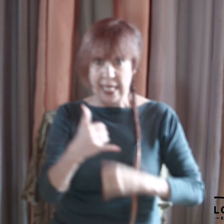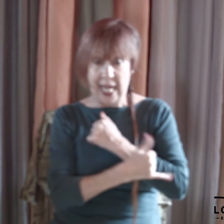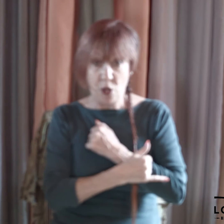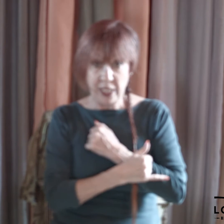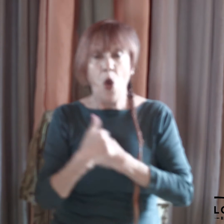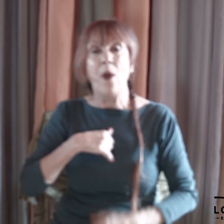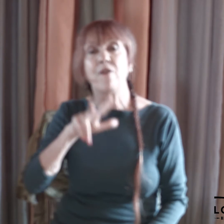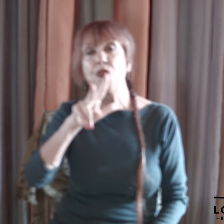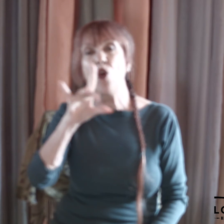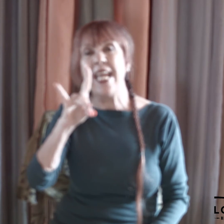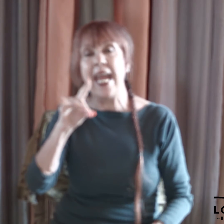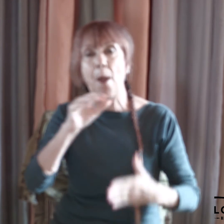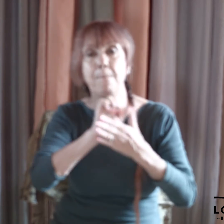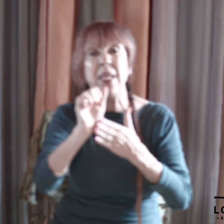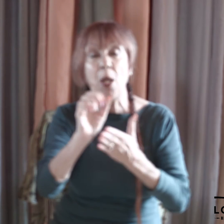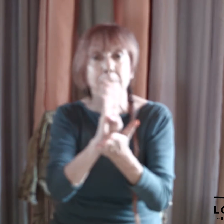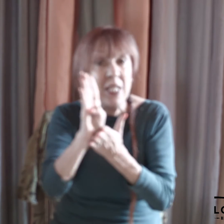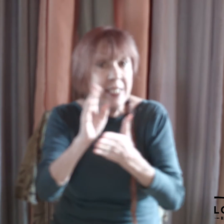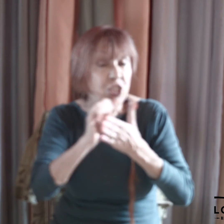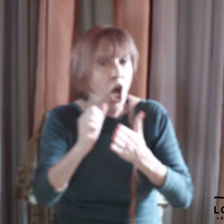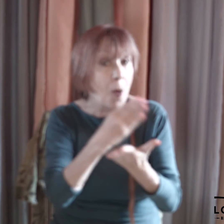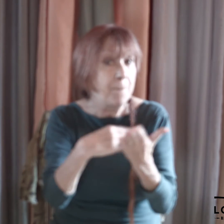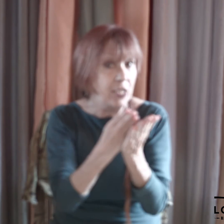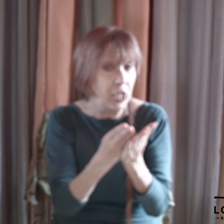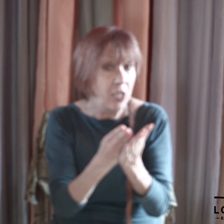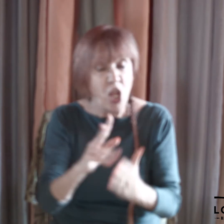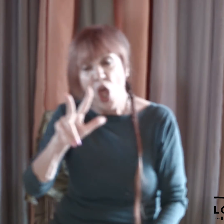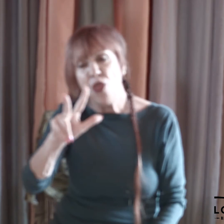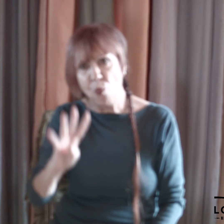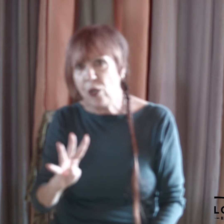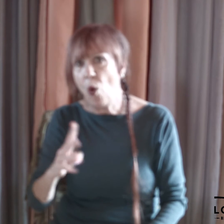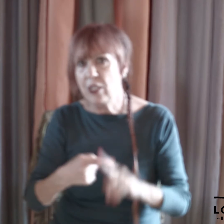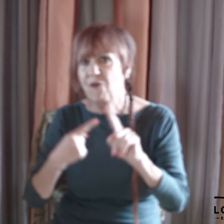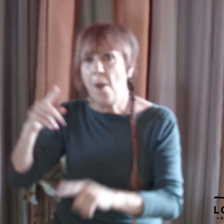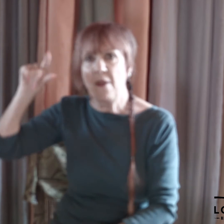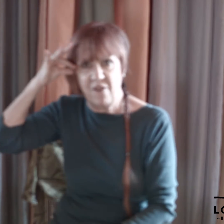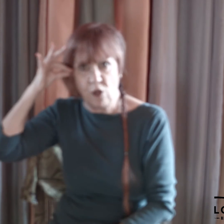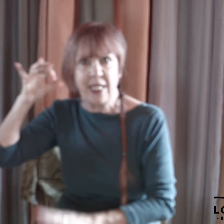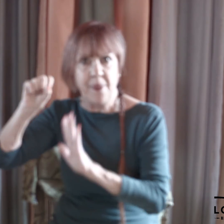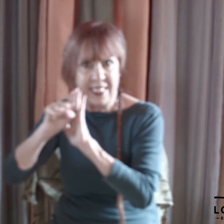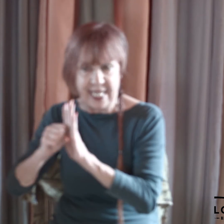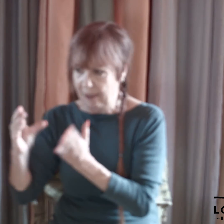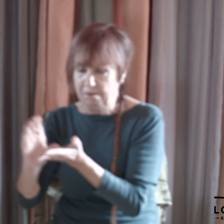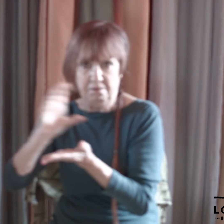have a $38 billion budget. Yeah. About 3/4 of it comes from the feds and the states, and they tell